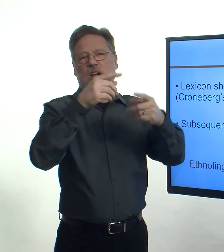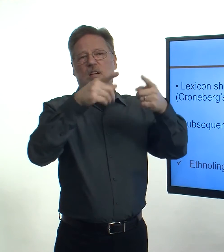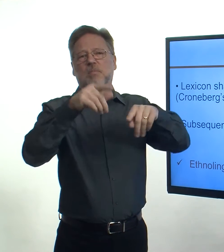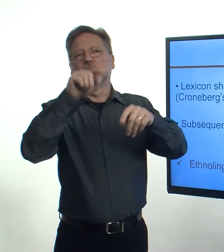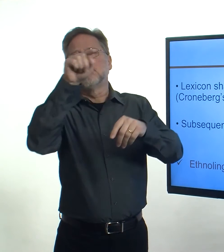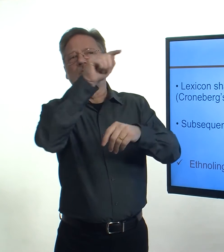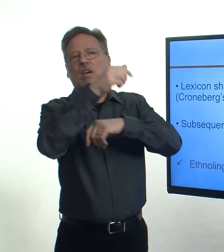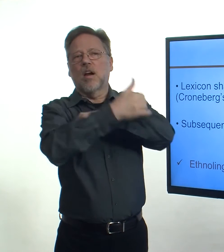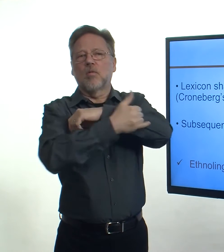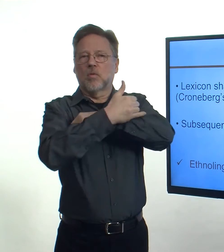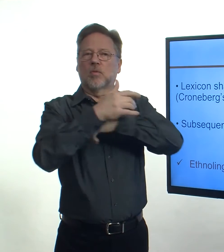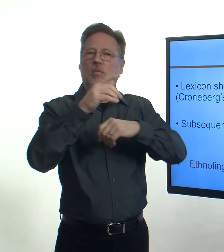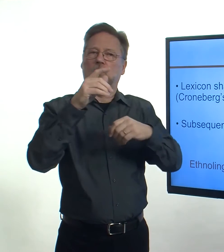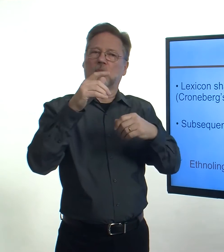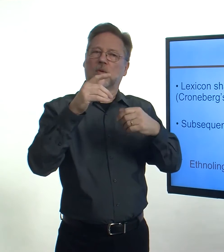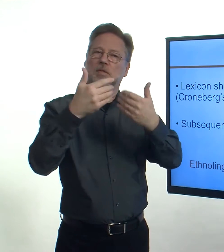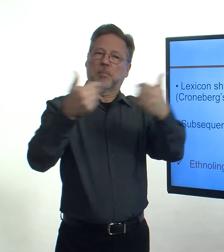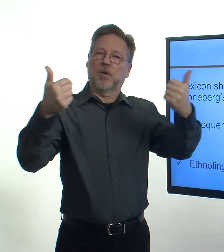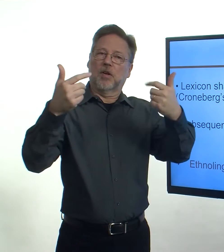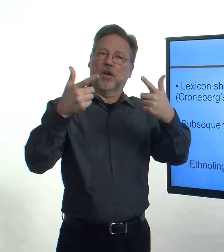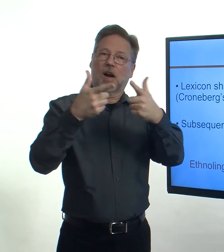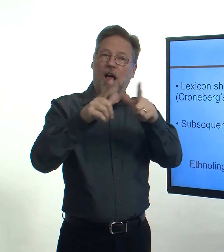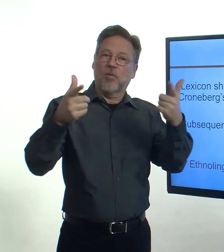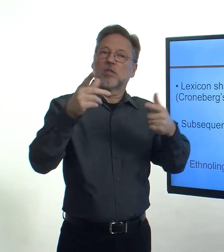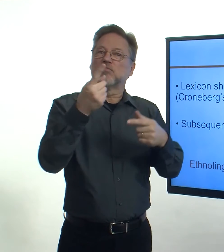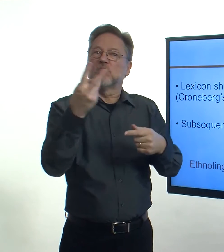Often this happens in countries separated by multiple languages.